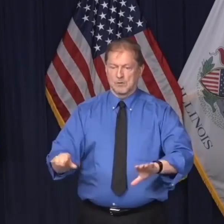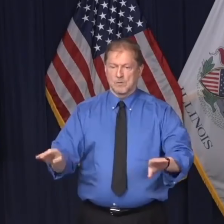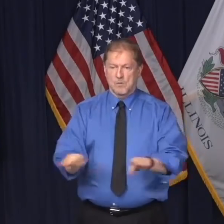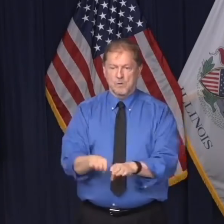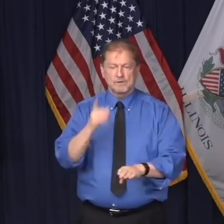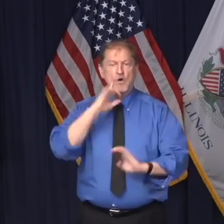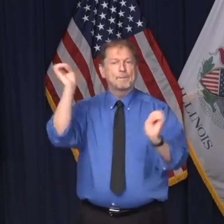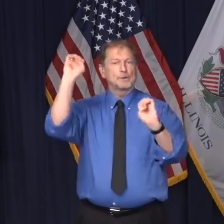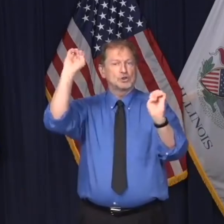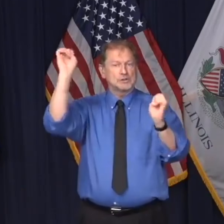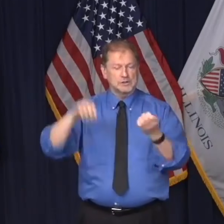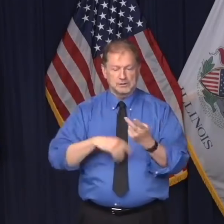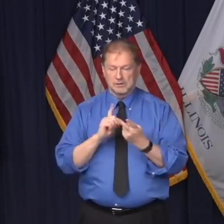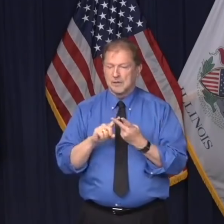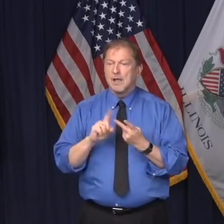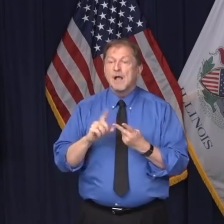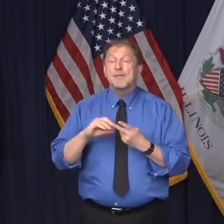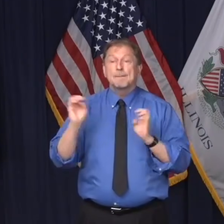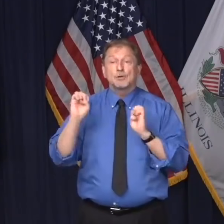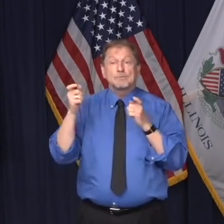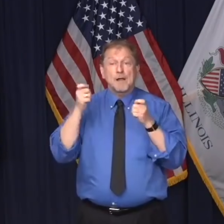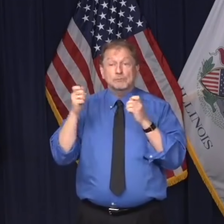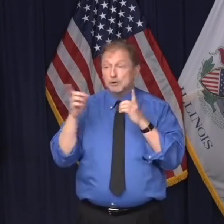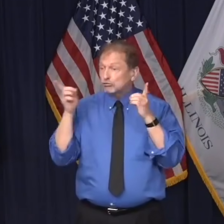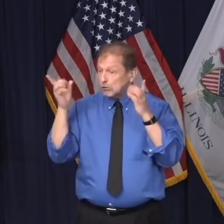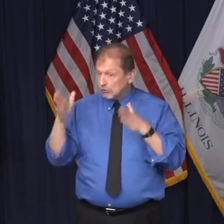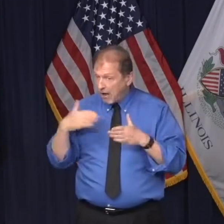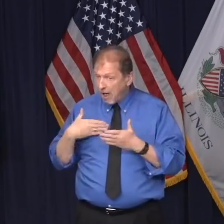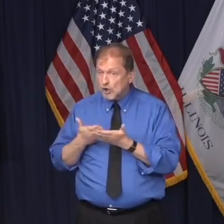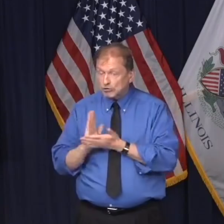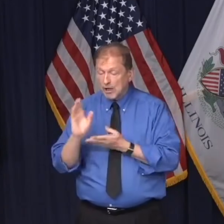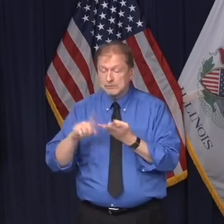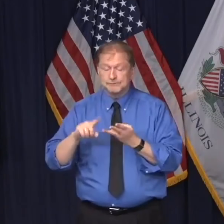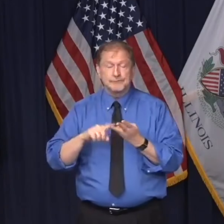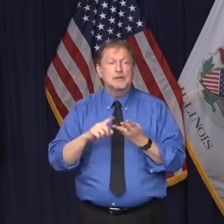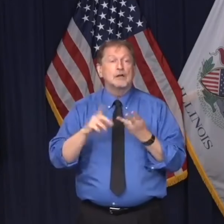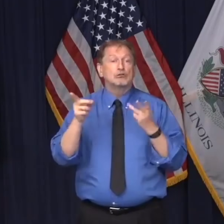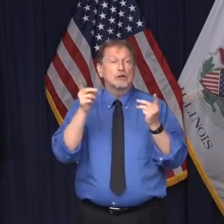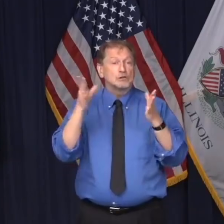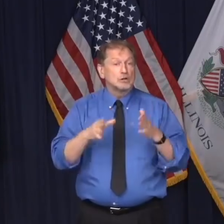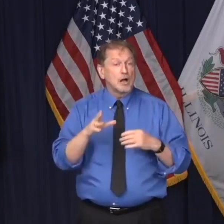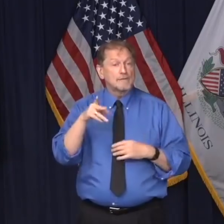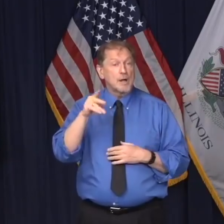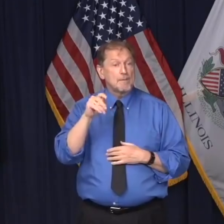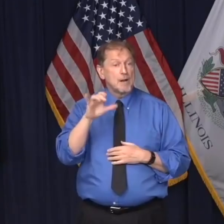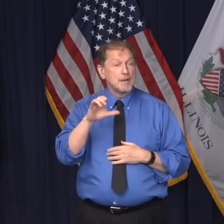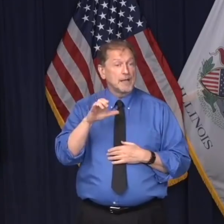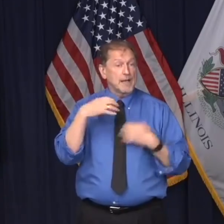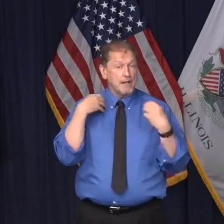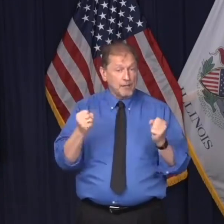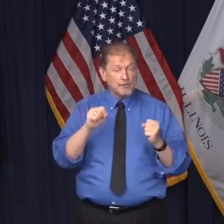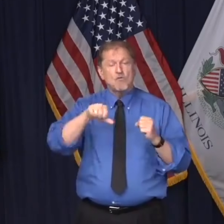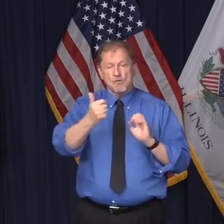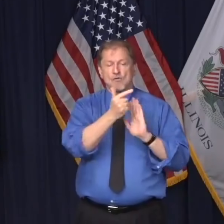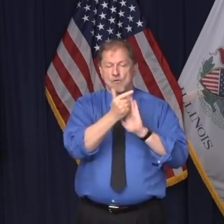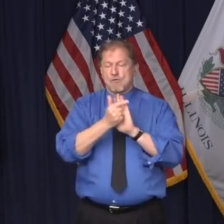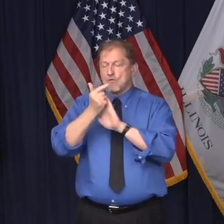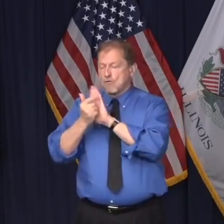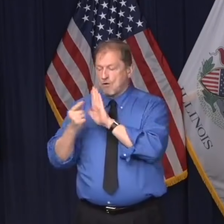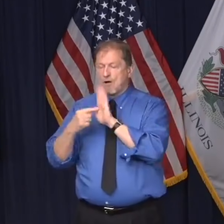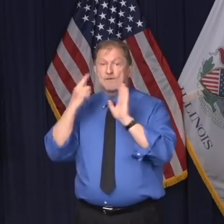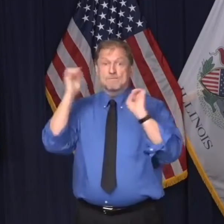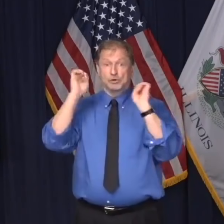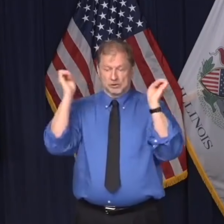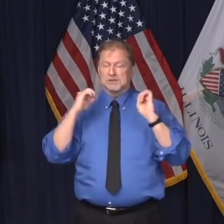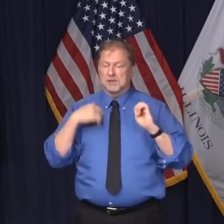Emergency Management Director as well as the Director of the Department of Public Health under a different law to effectuate